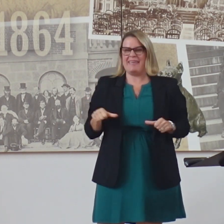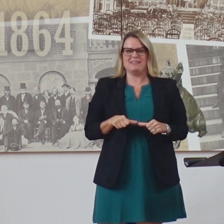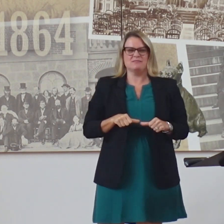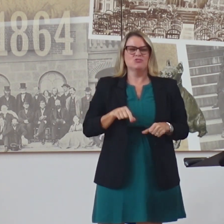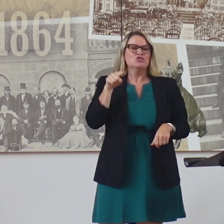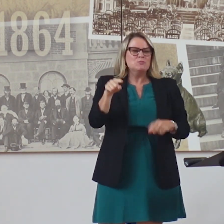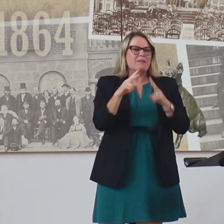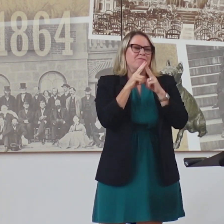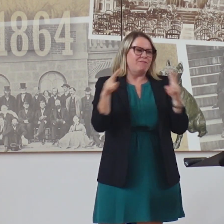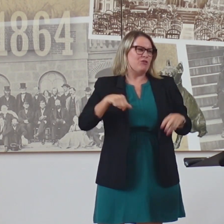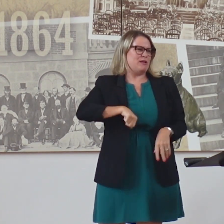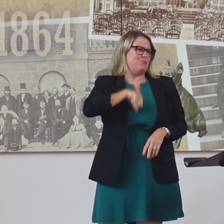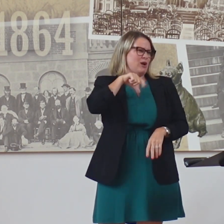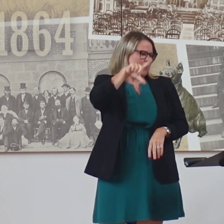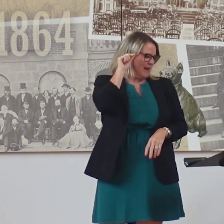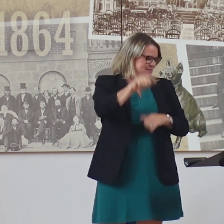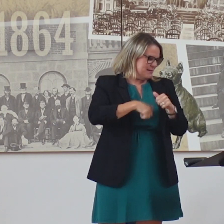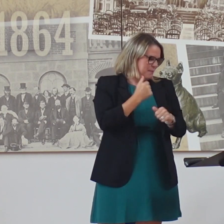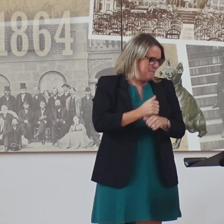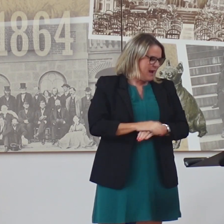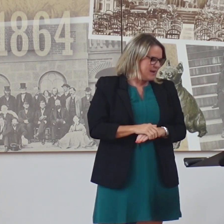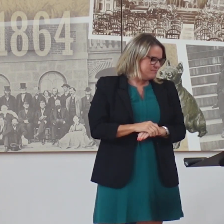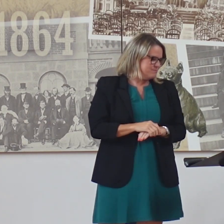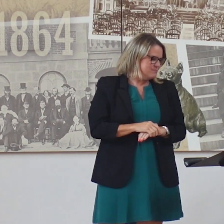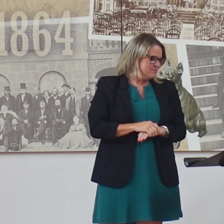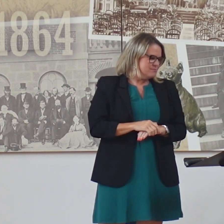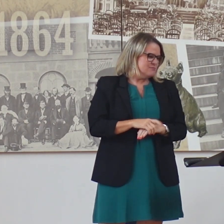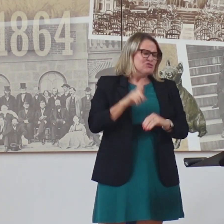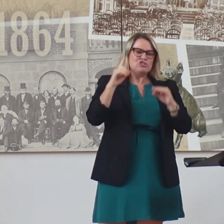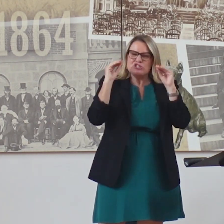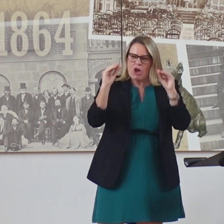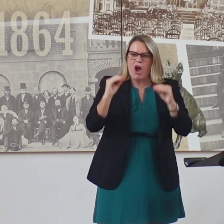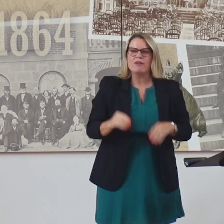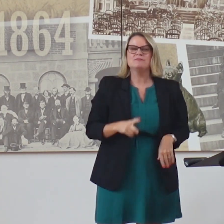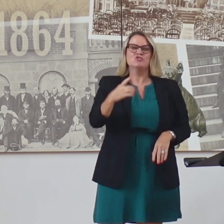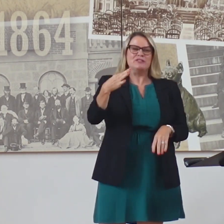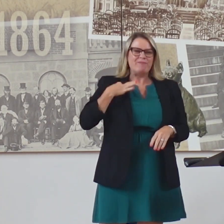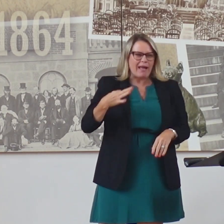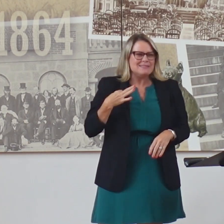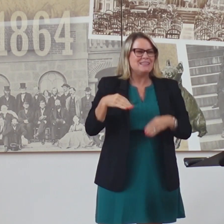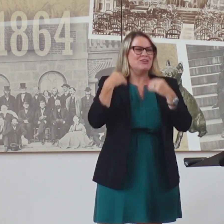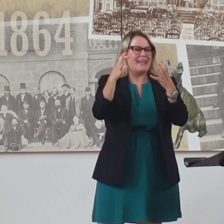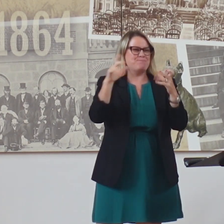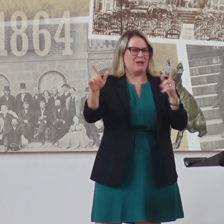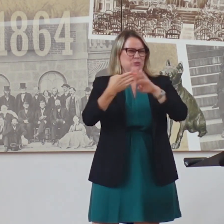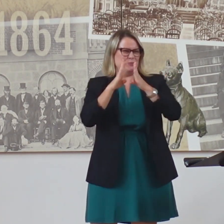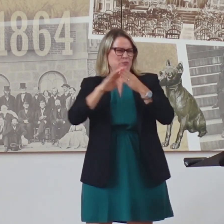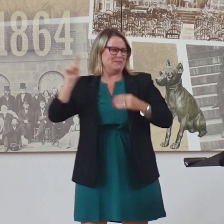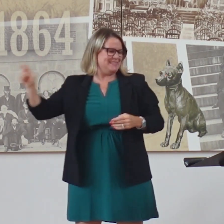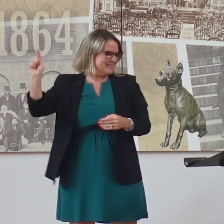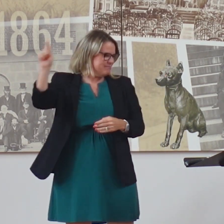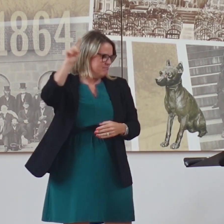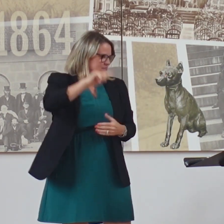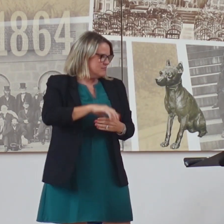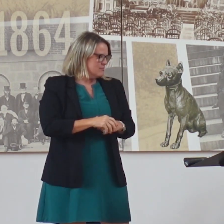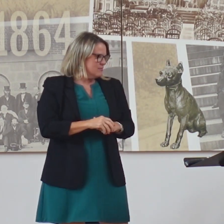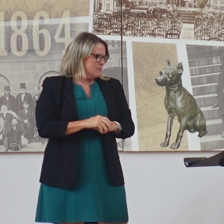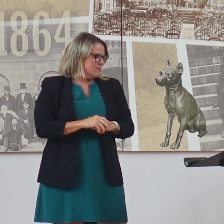was loved, and she loved this place, and she was very, very proud of her. She taught, she gave back to the community,